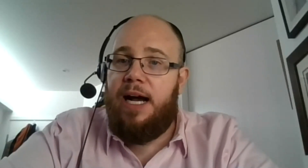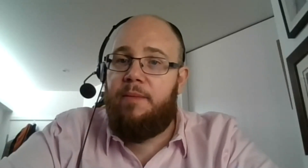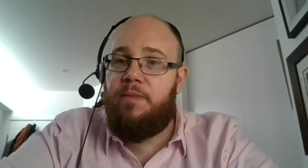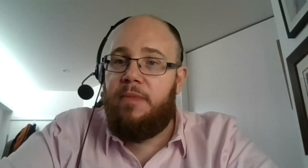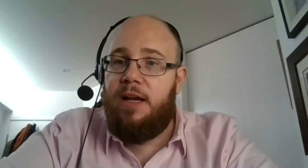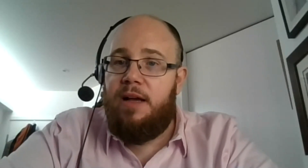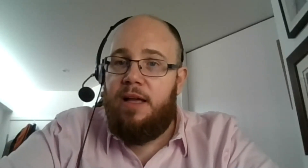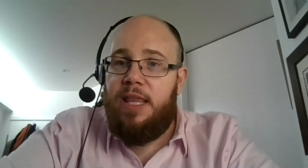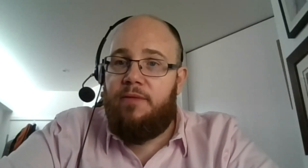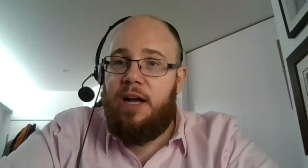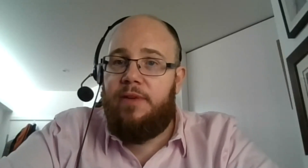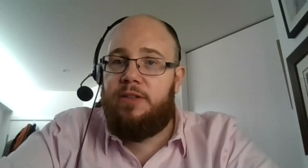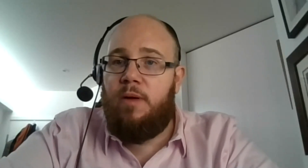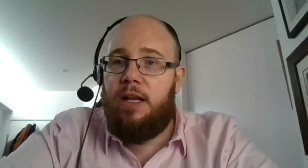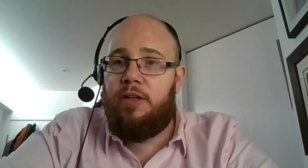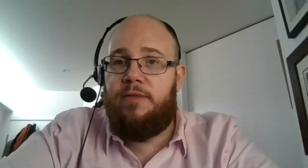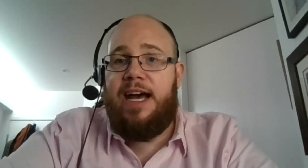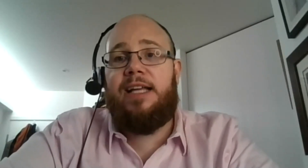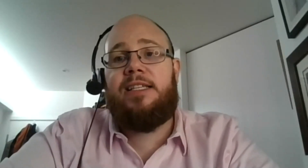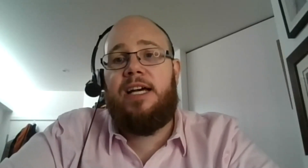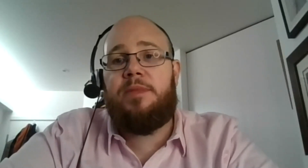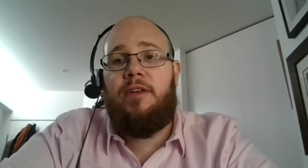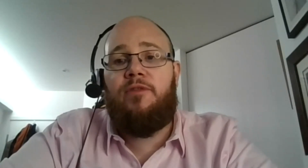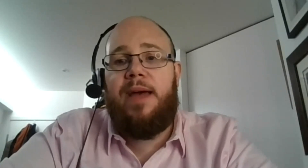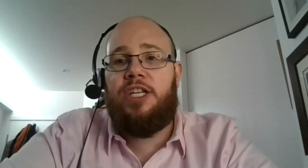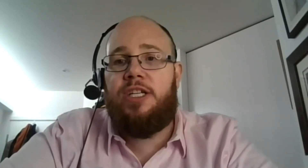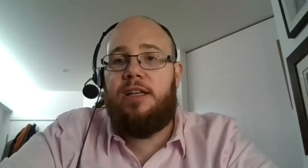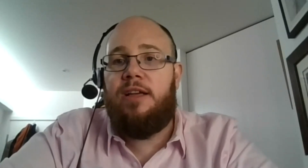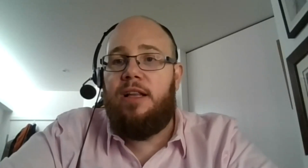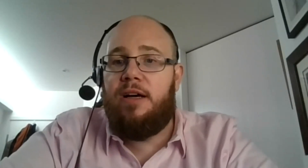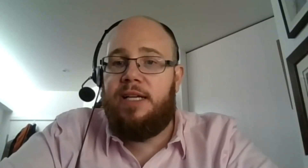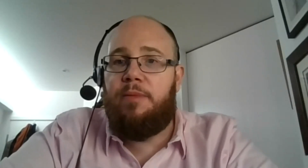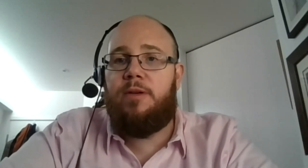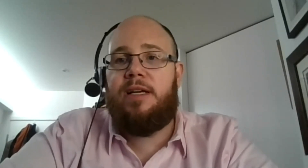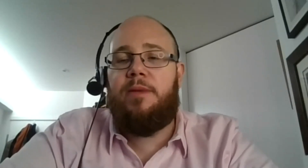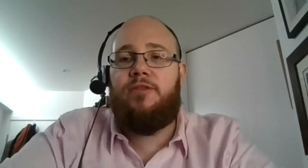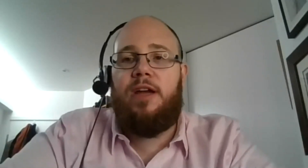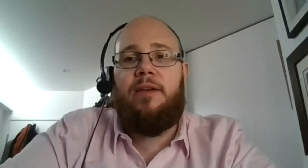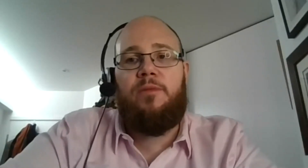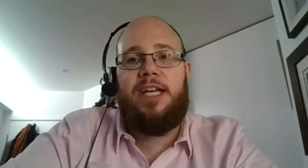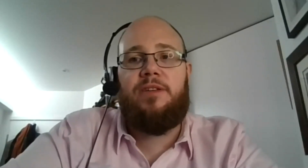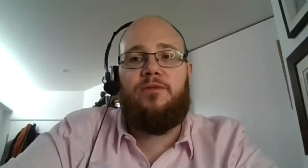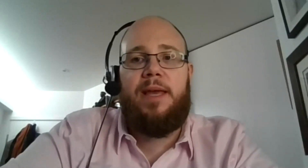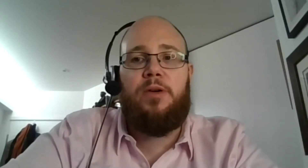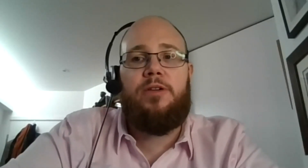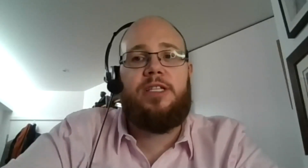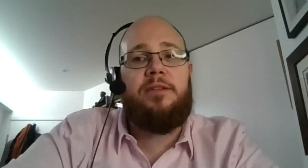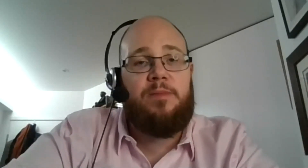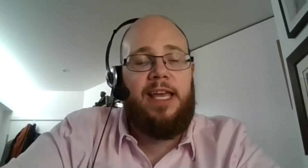I think I've covered quite a lot of that. In terms of information, last couple of ones coming through, information for people who don't speak